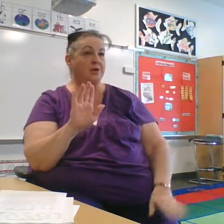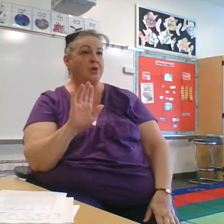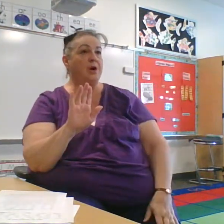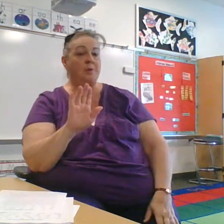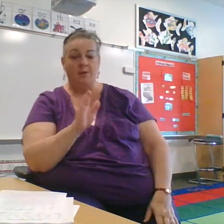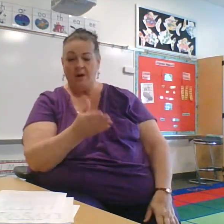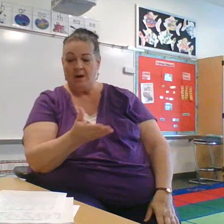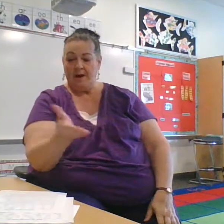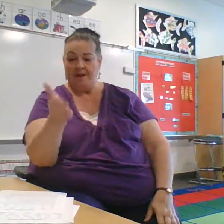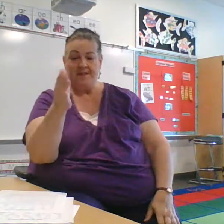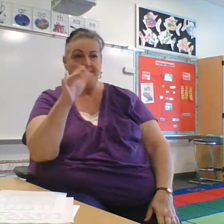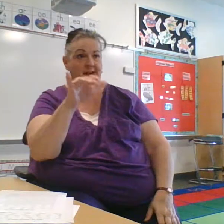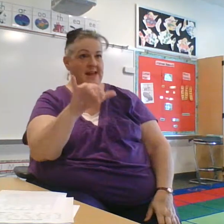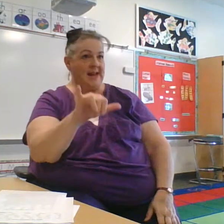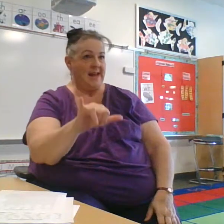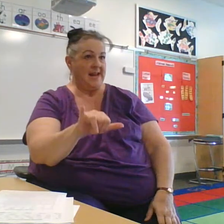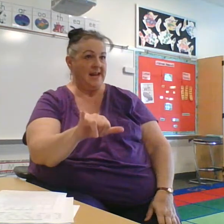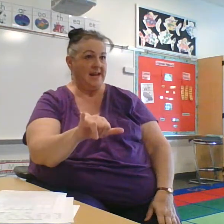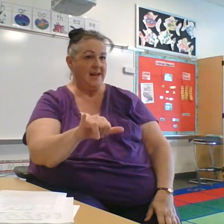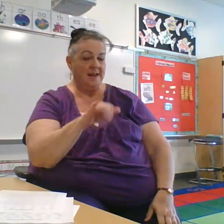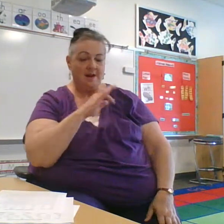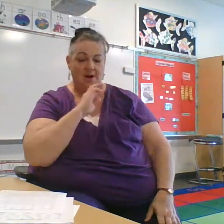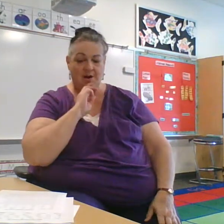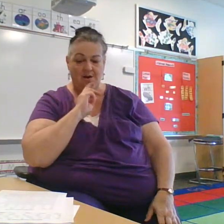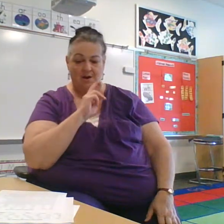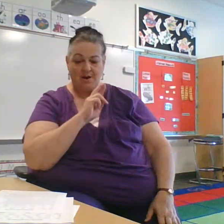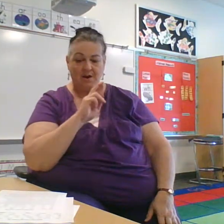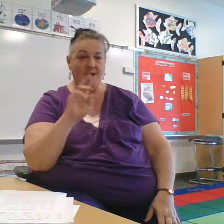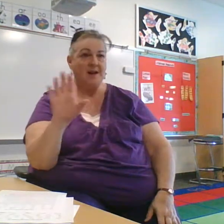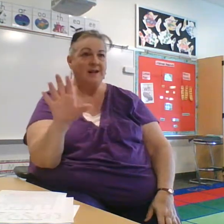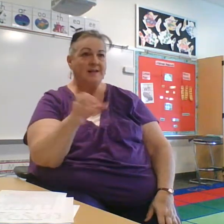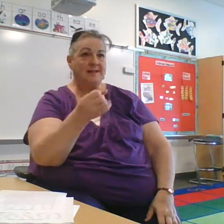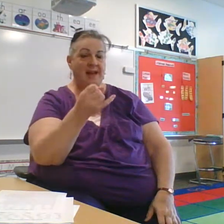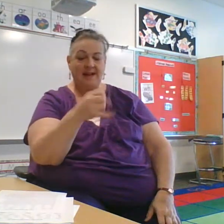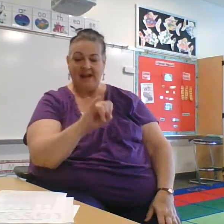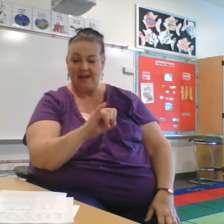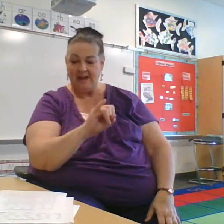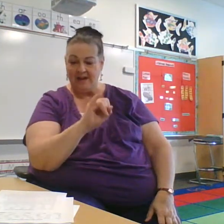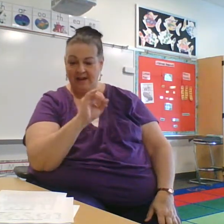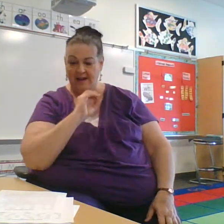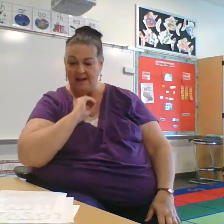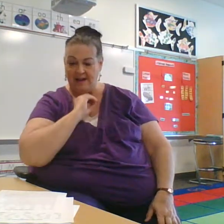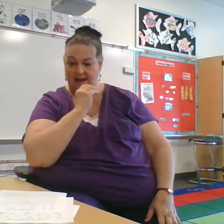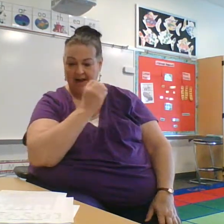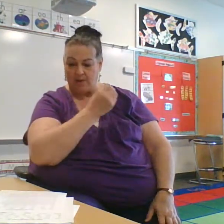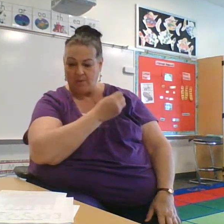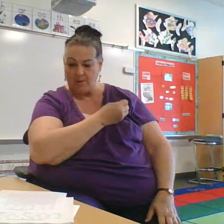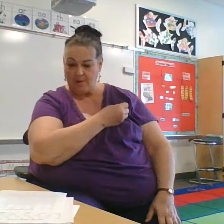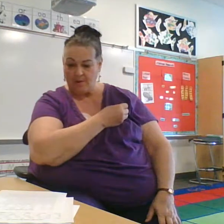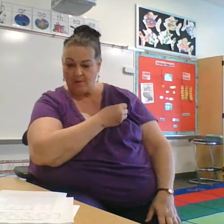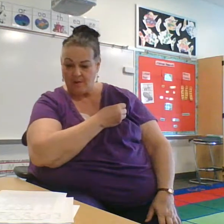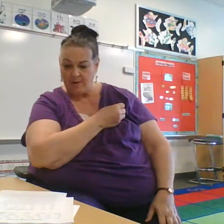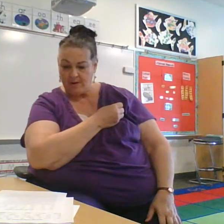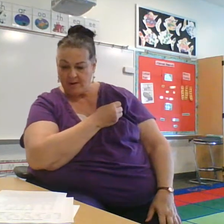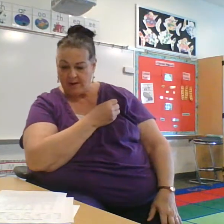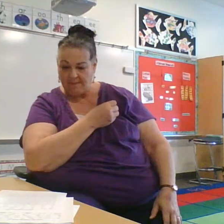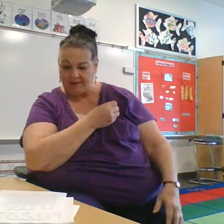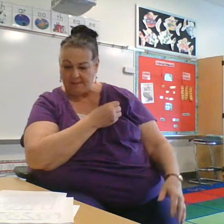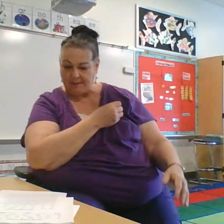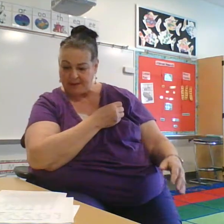so they are taking our, I forgot my place